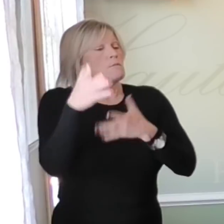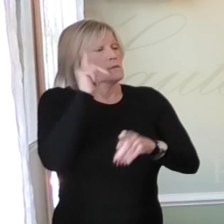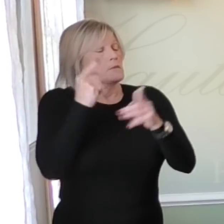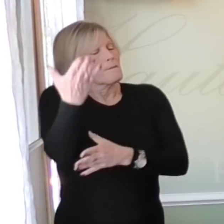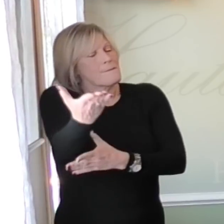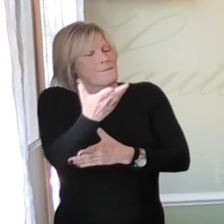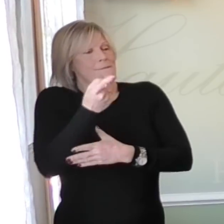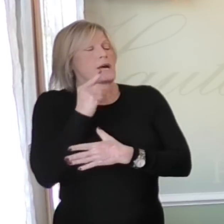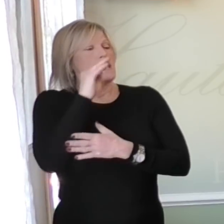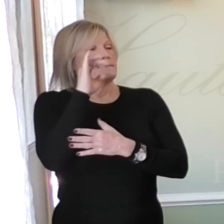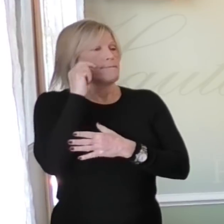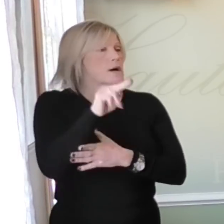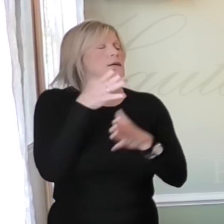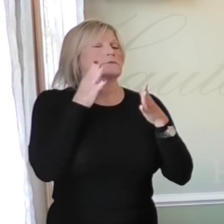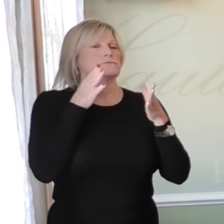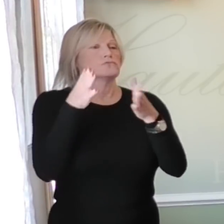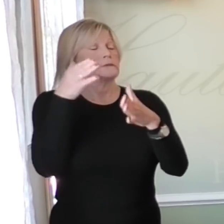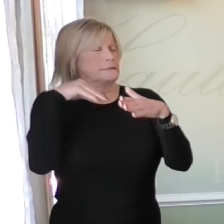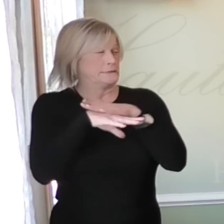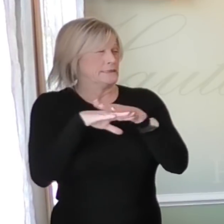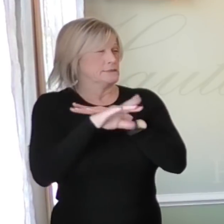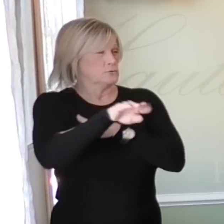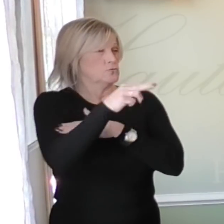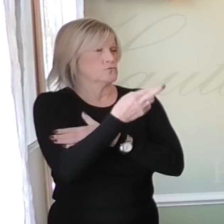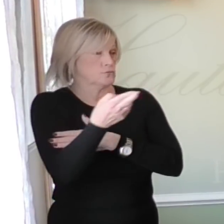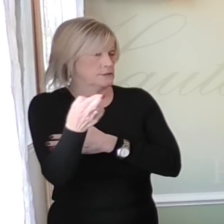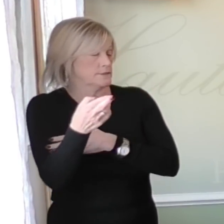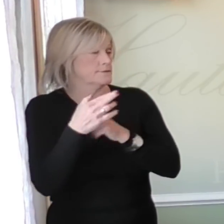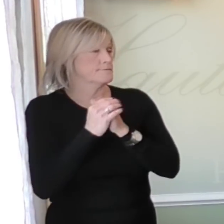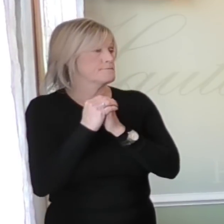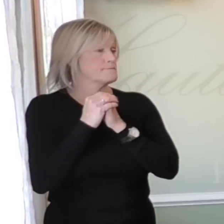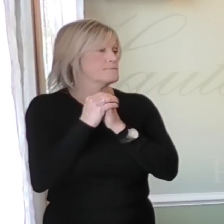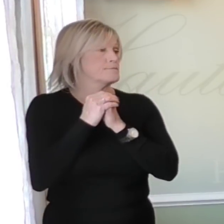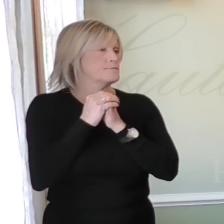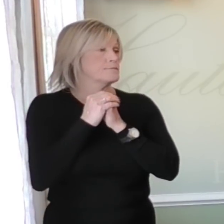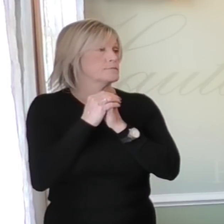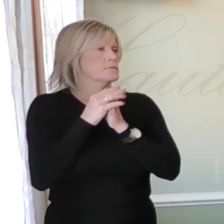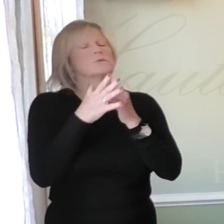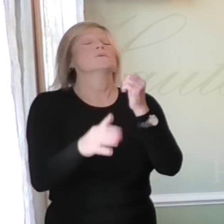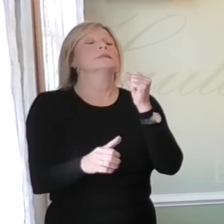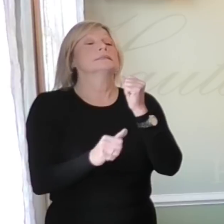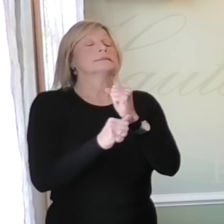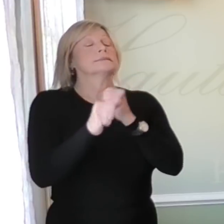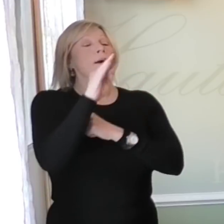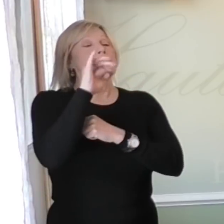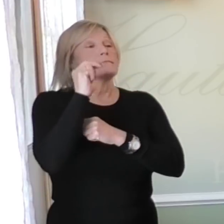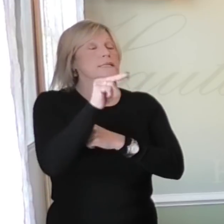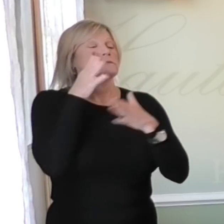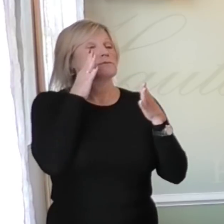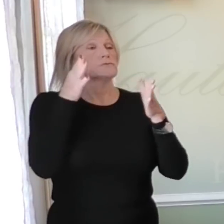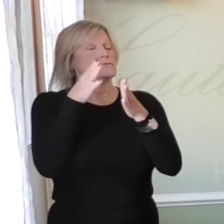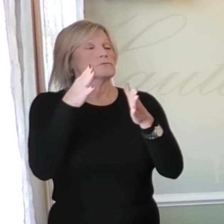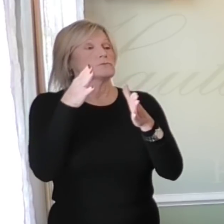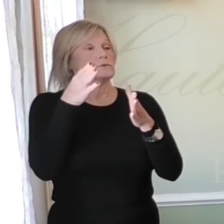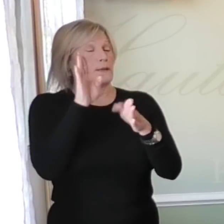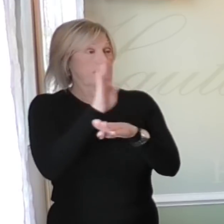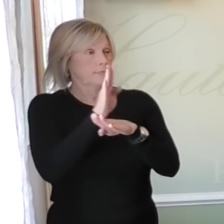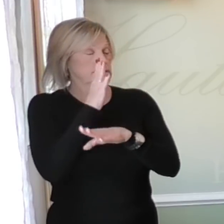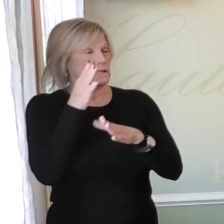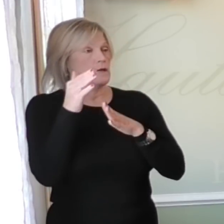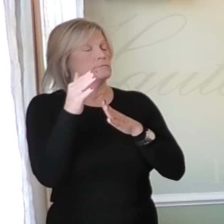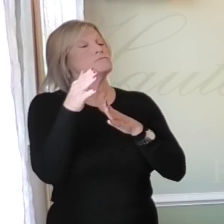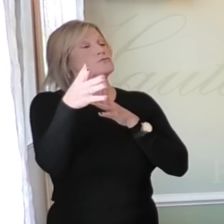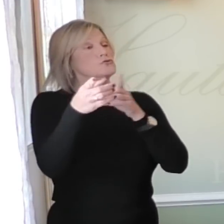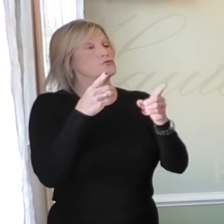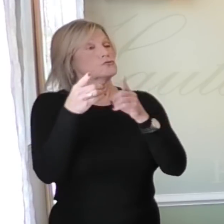to Main Street and accessing those resources. To assist Main Street businesses, I'm directing the county's